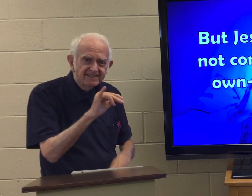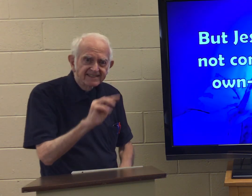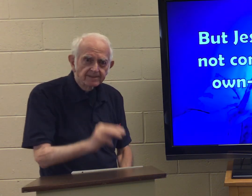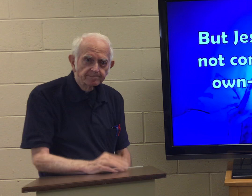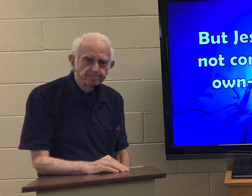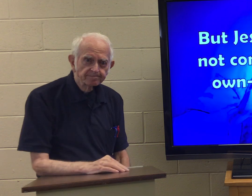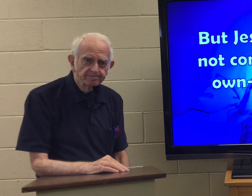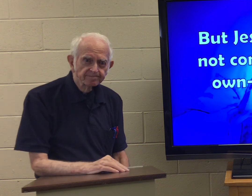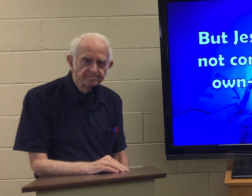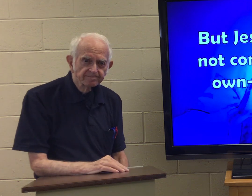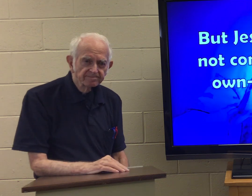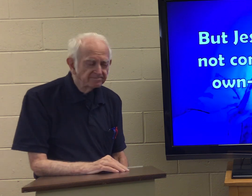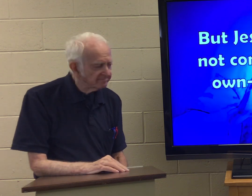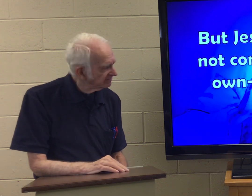him.